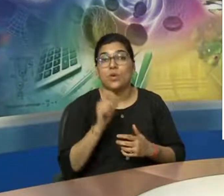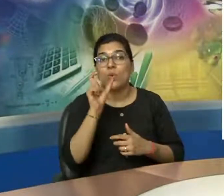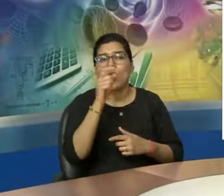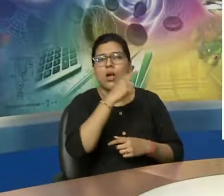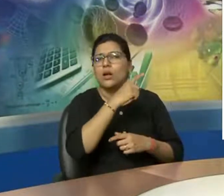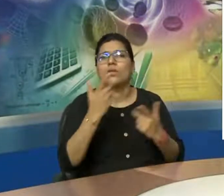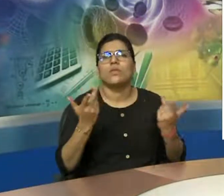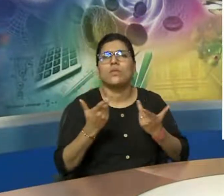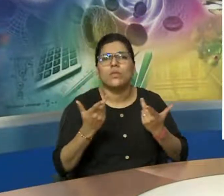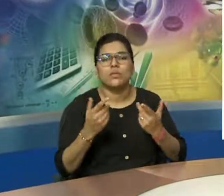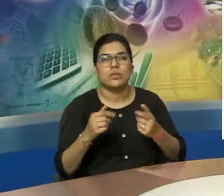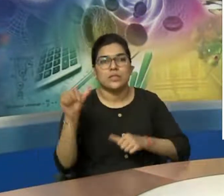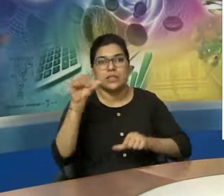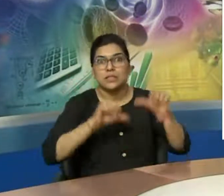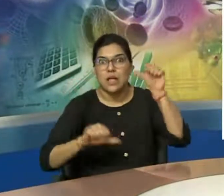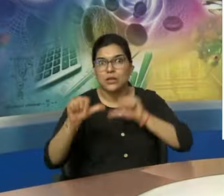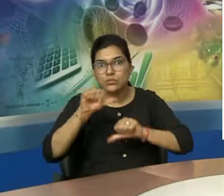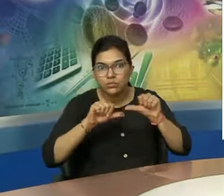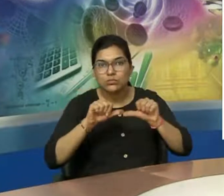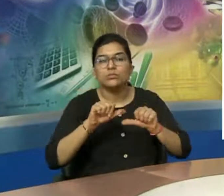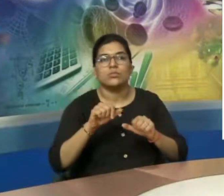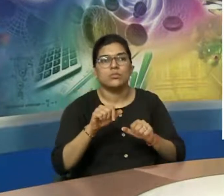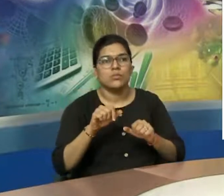This word is science.